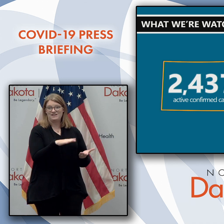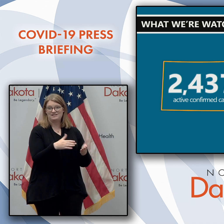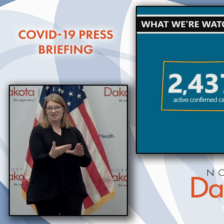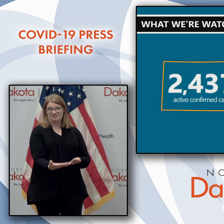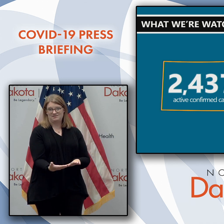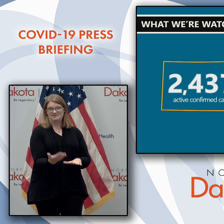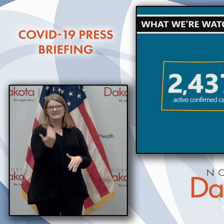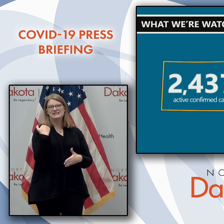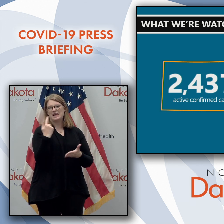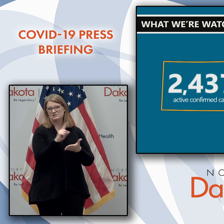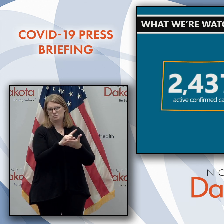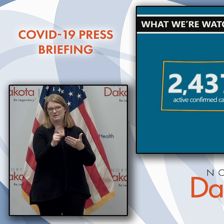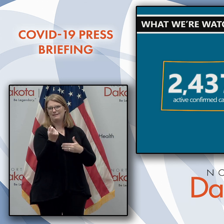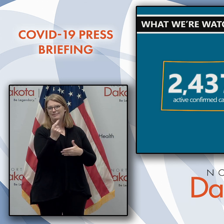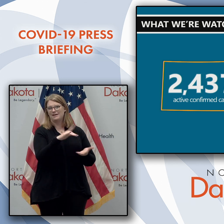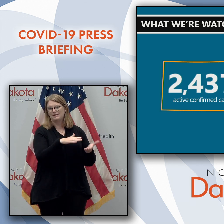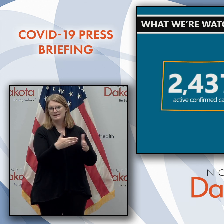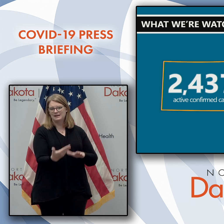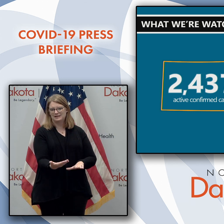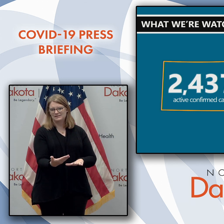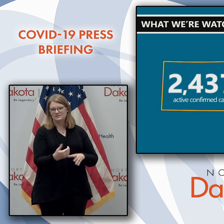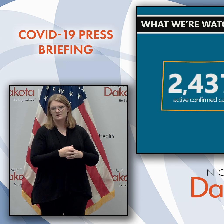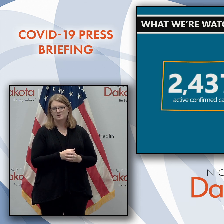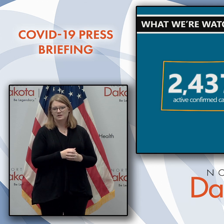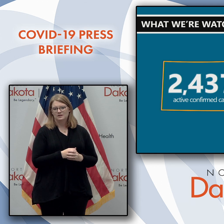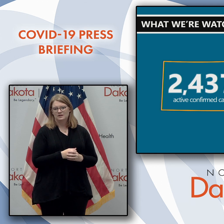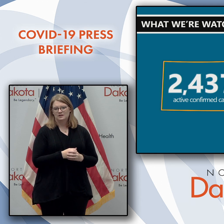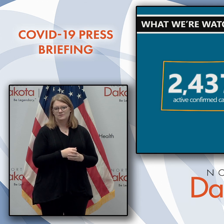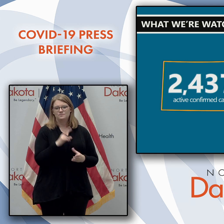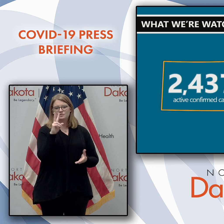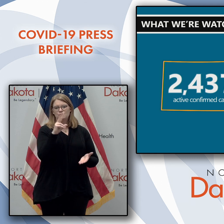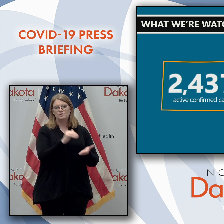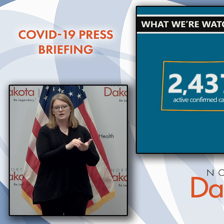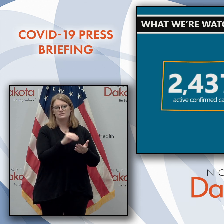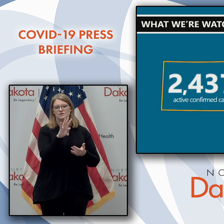last week. We are now at